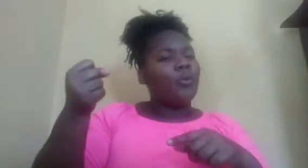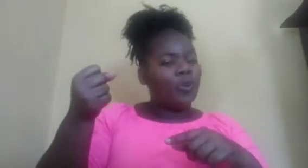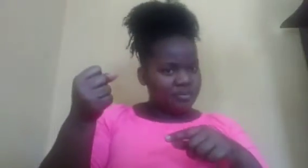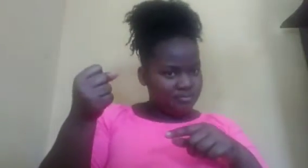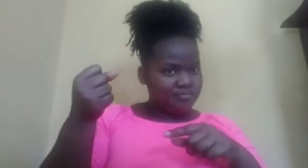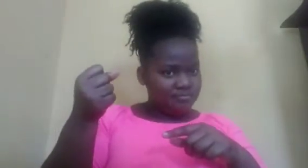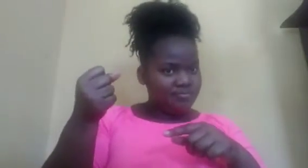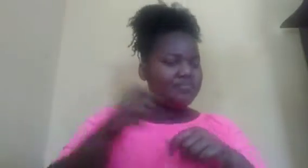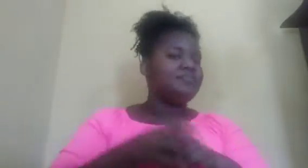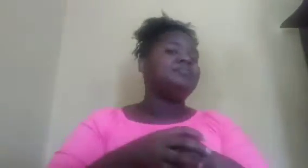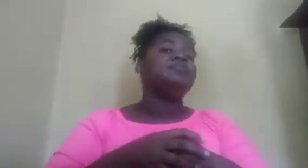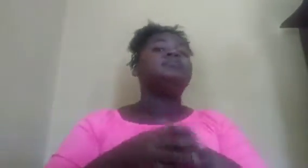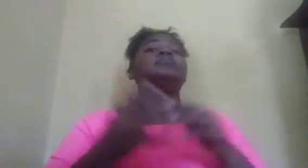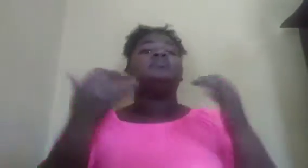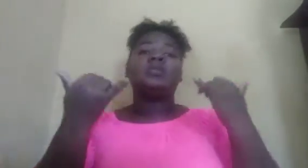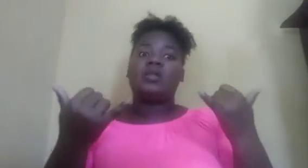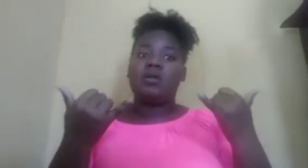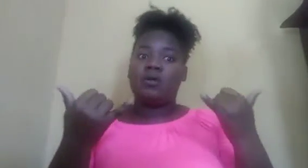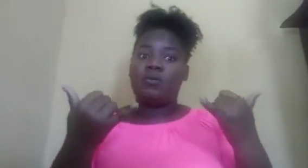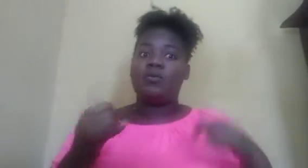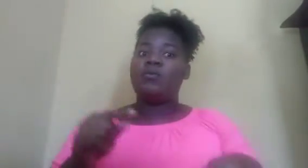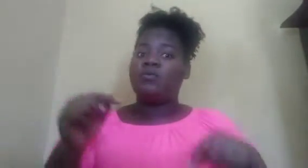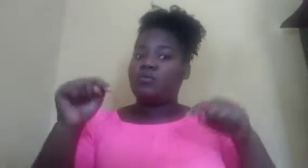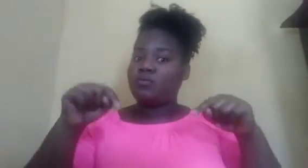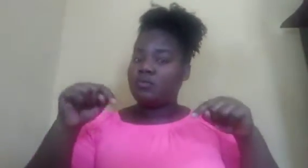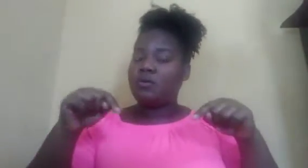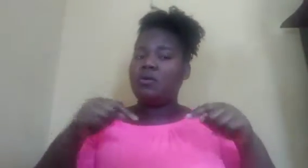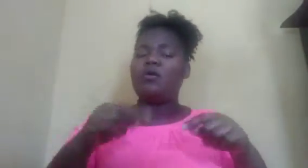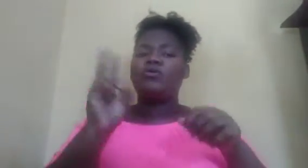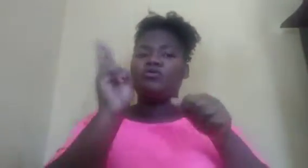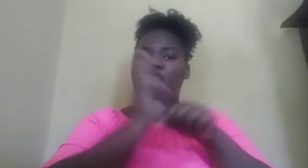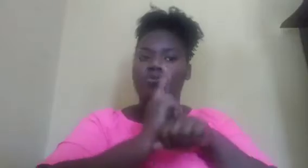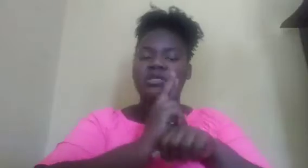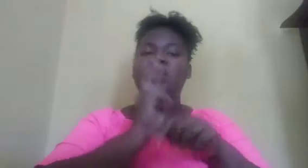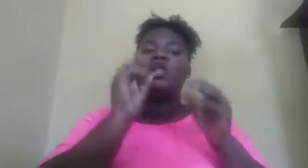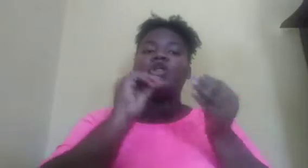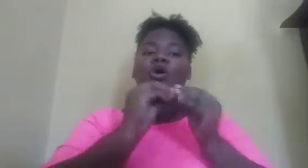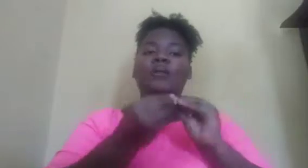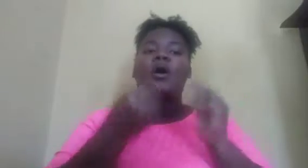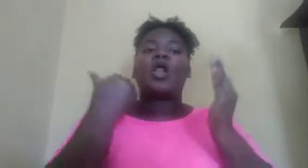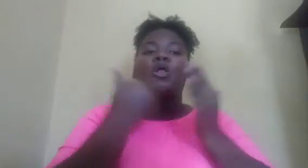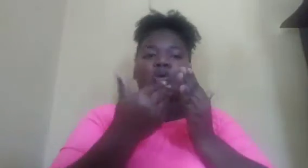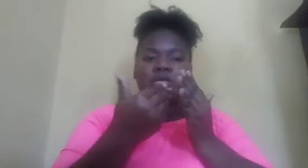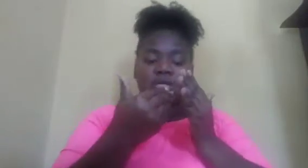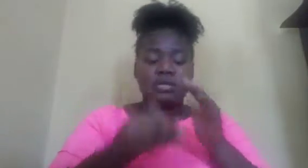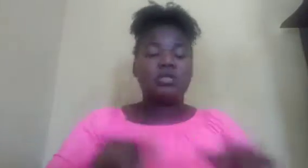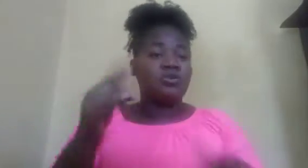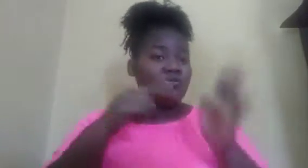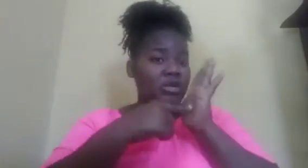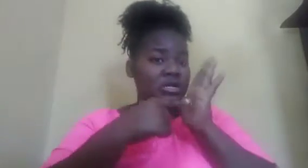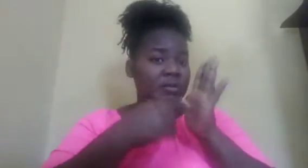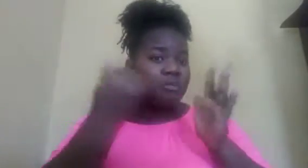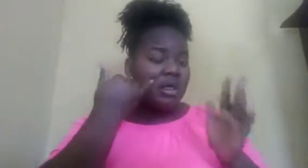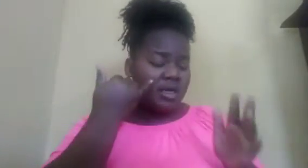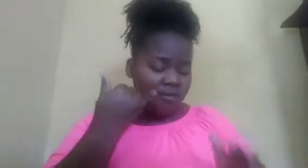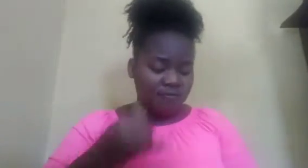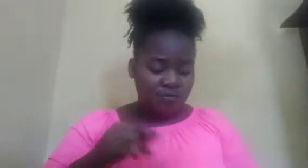So we're going to hold that part. So now for this one, you're going to use the number closest to it. So for